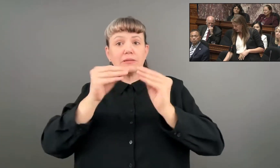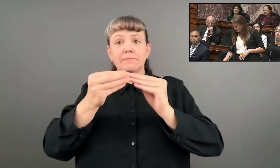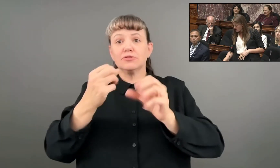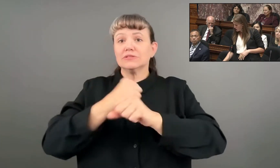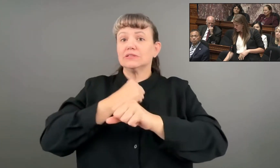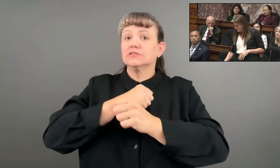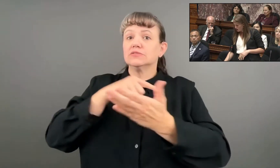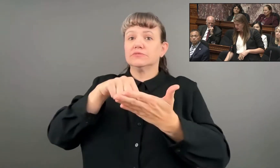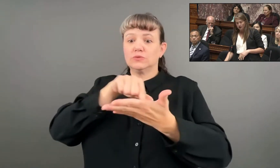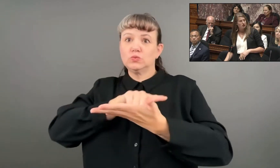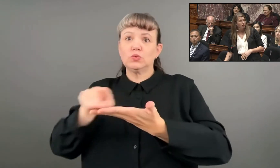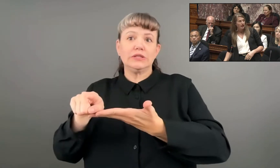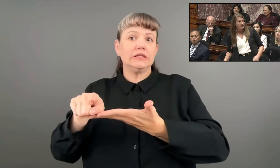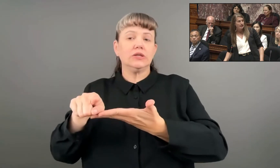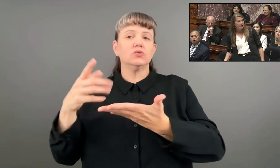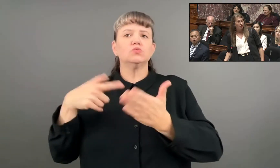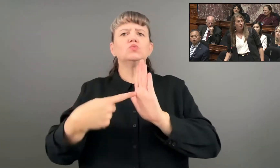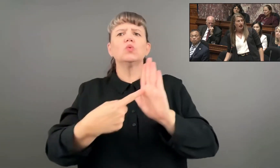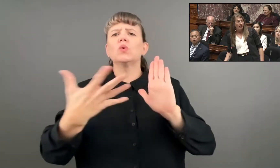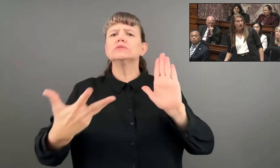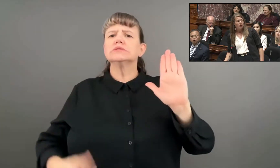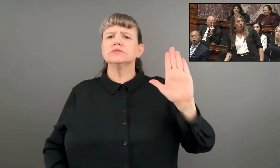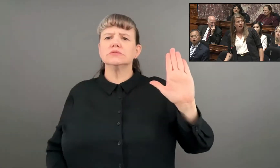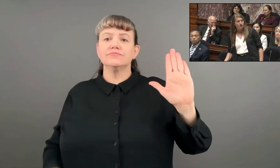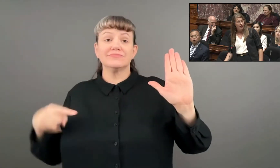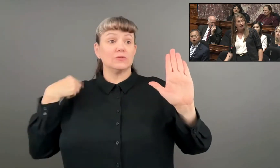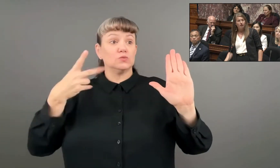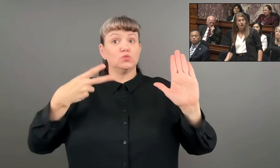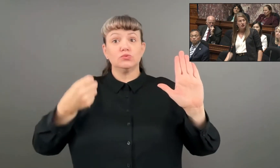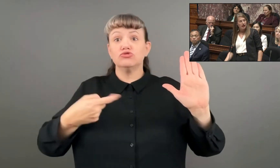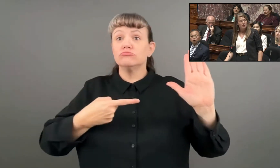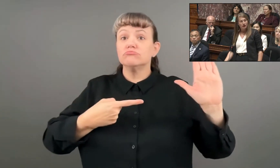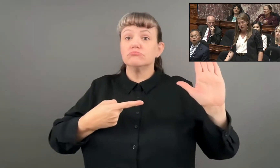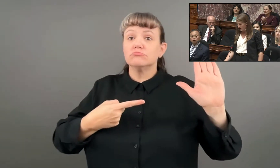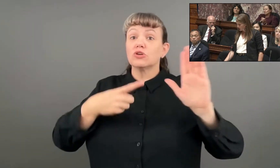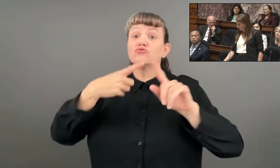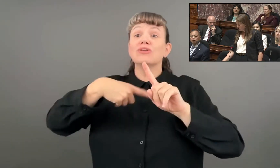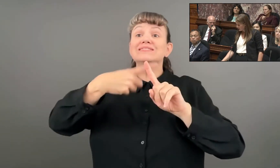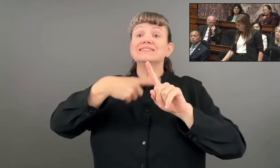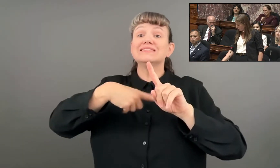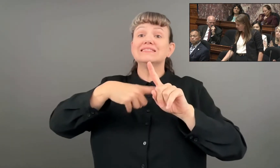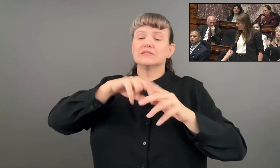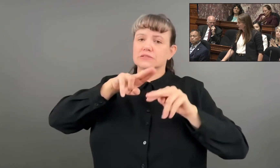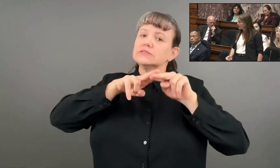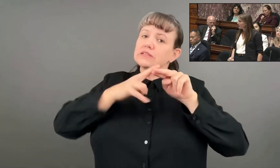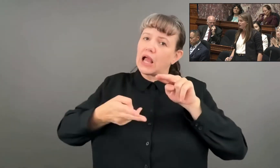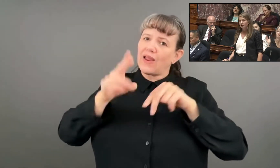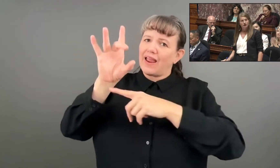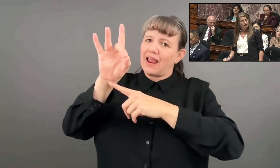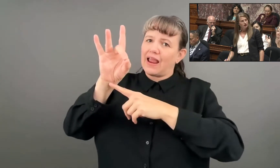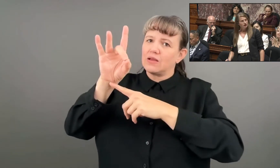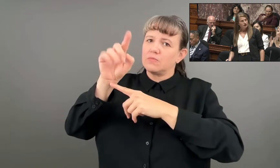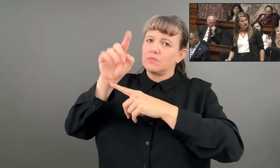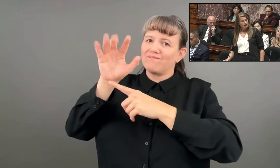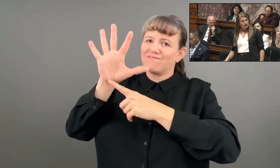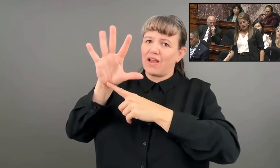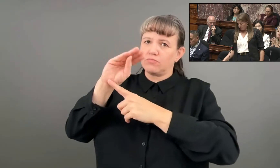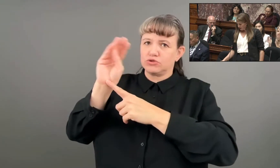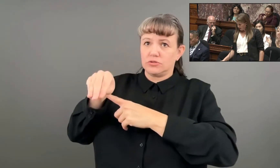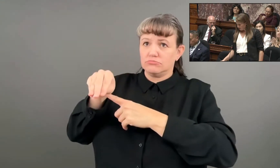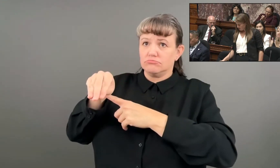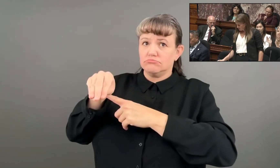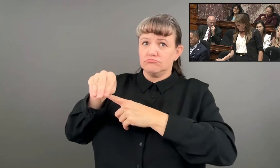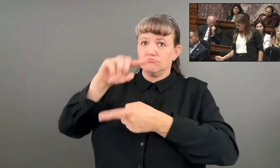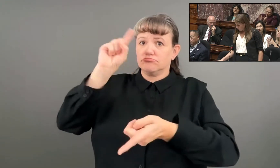over the last 2 years, rent is down 8.5% on average across the province.